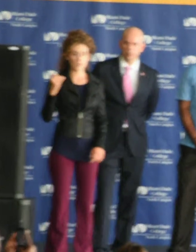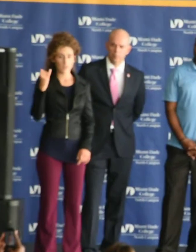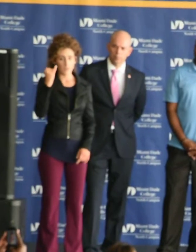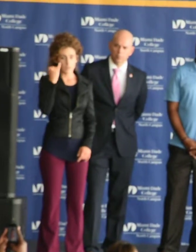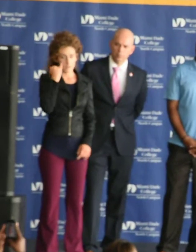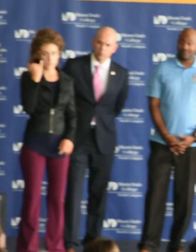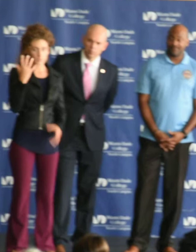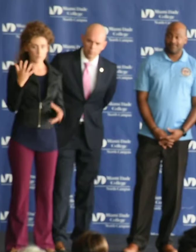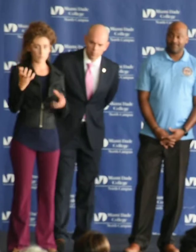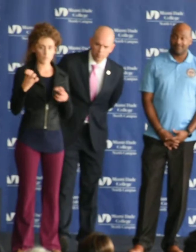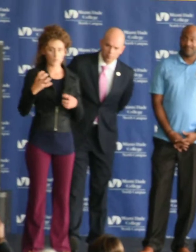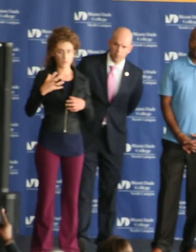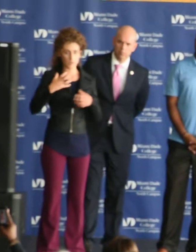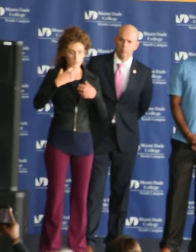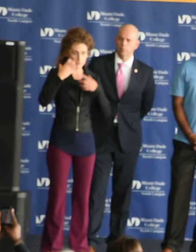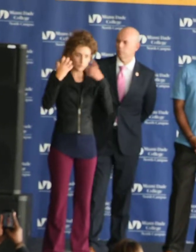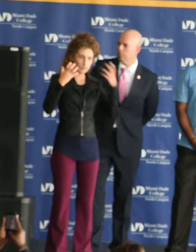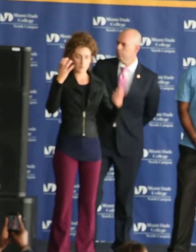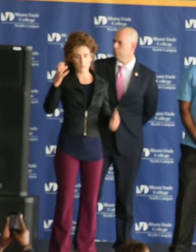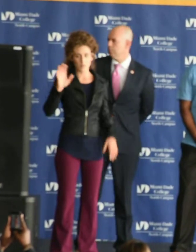thoughts.